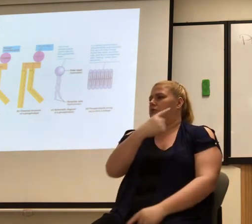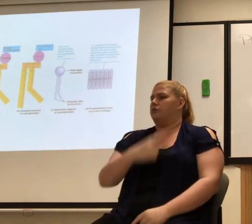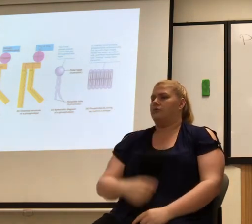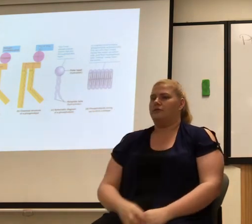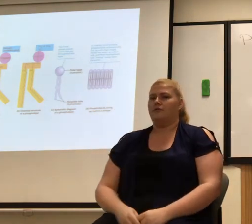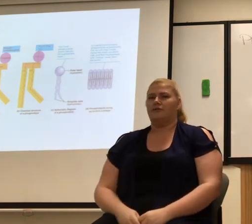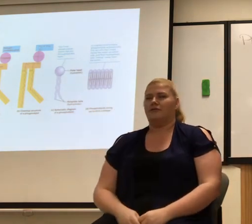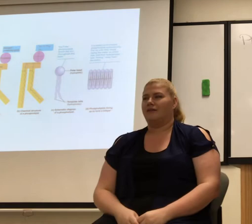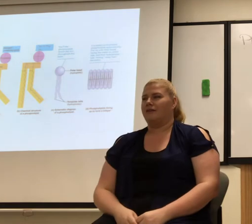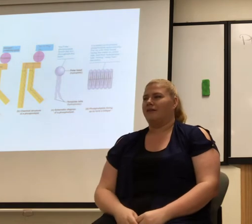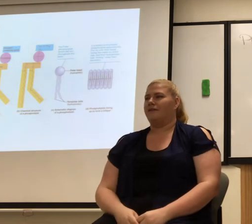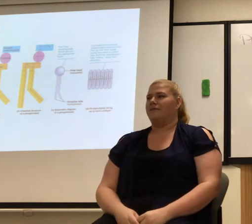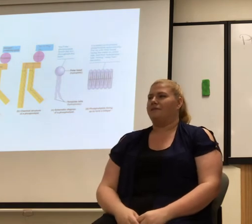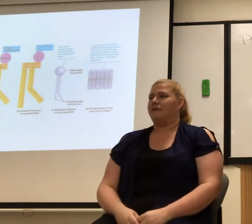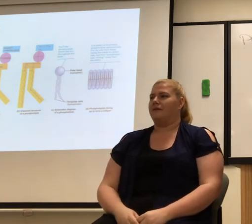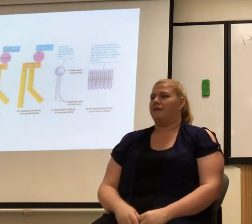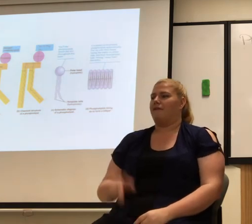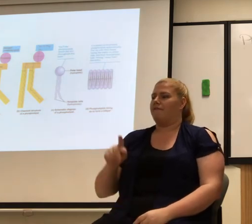Phosphatidylcholine.